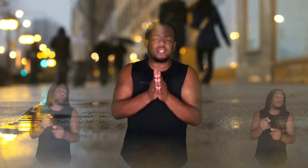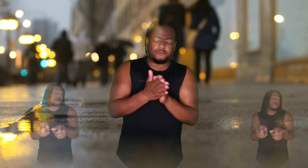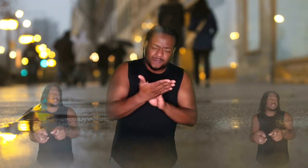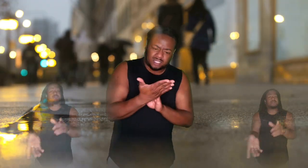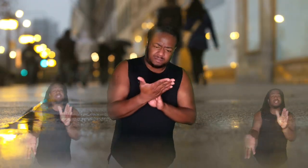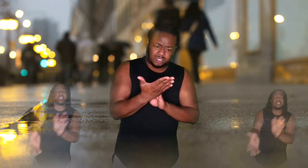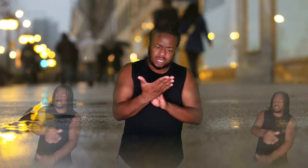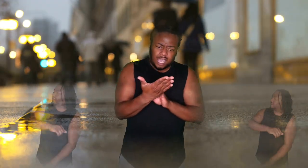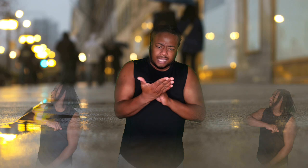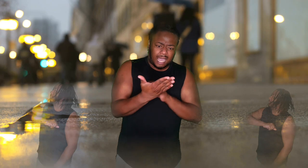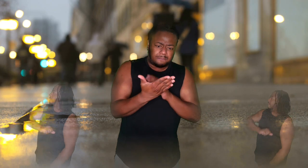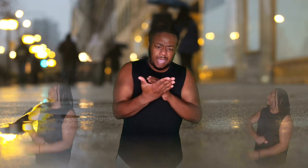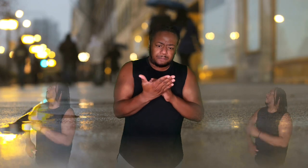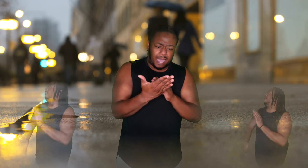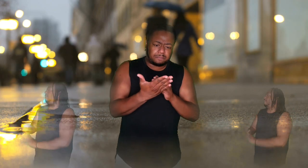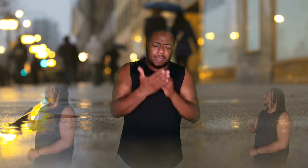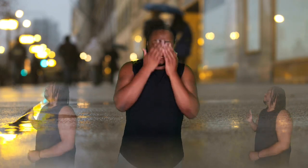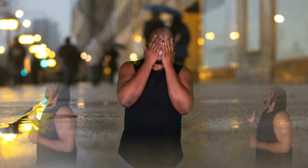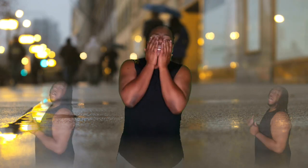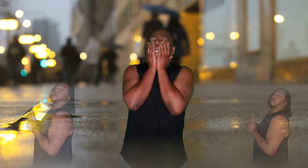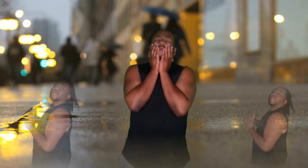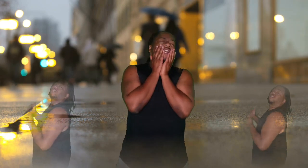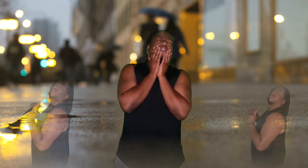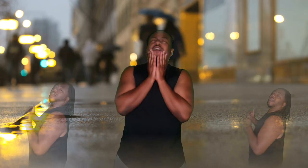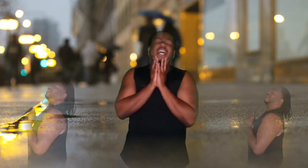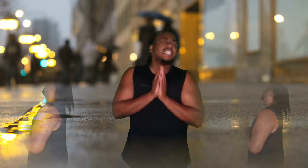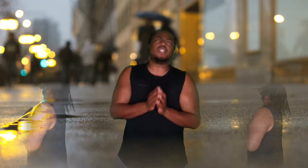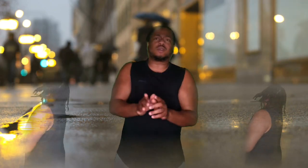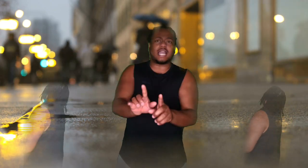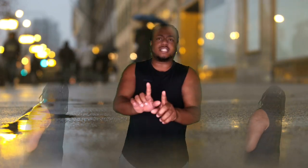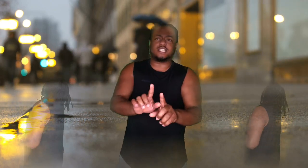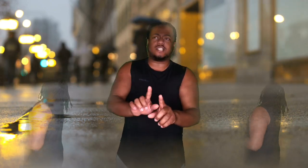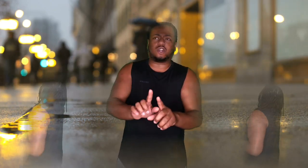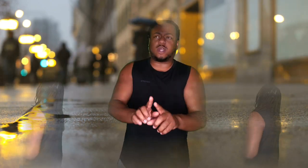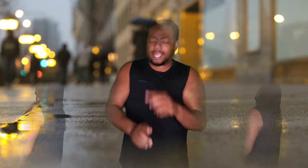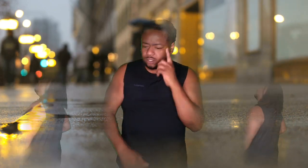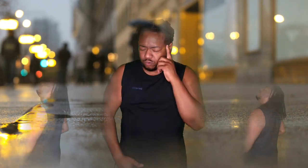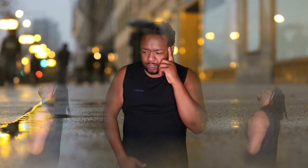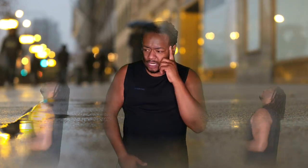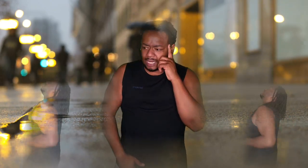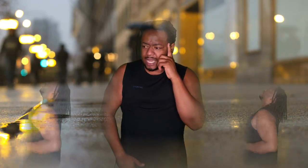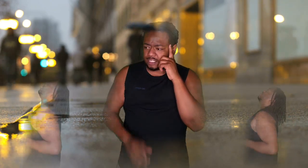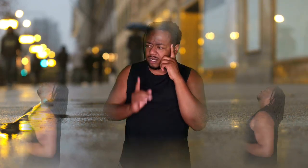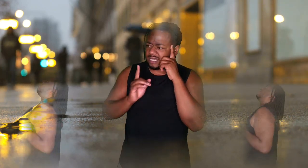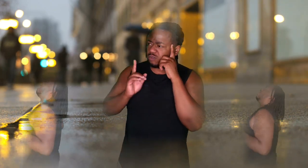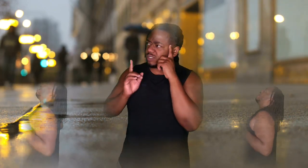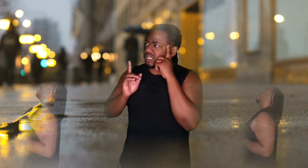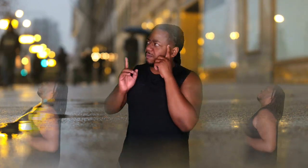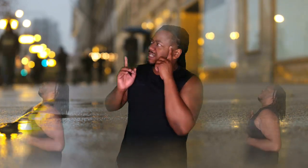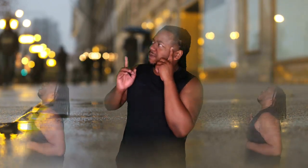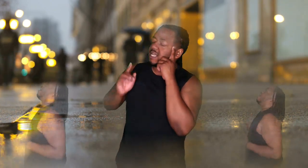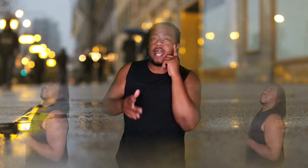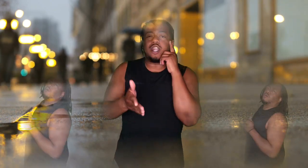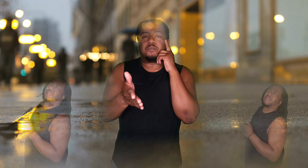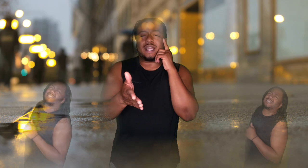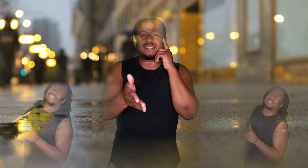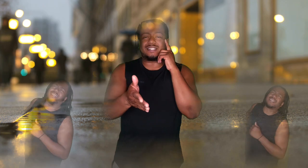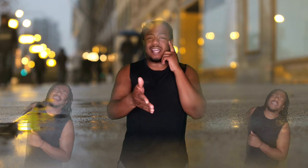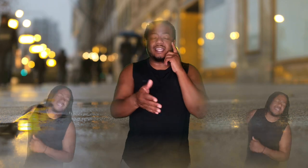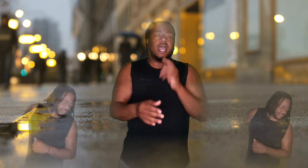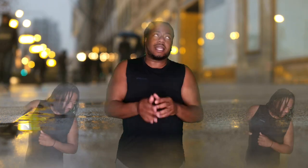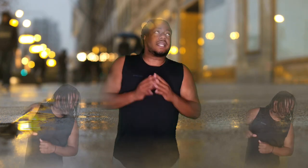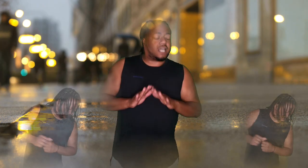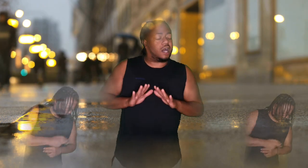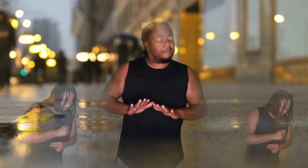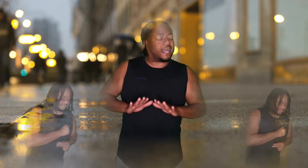phone and you found some shit. Got mad, packed bags, did all that crying. Then you got to the door and you realized your lease was up next month, no place to